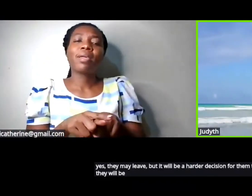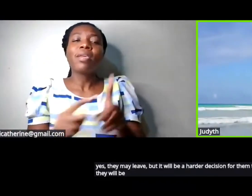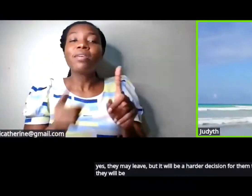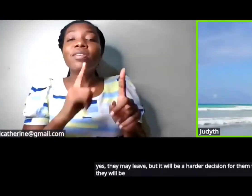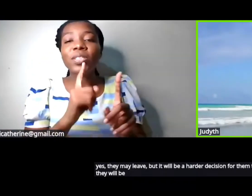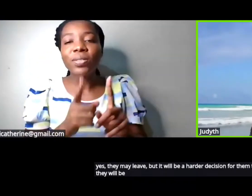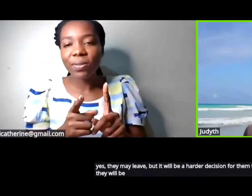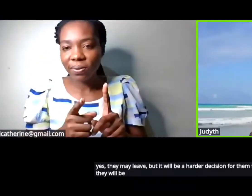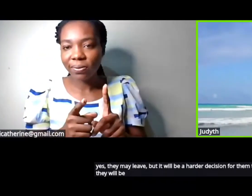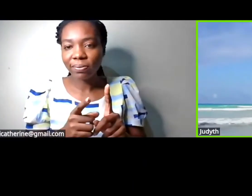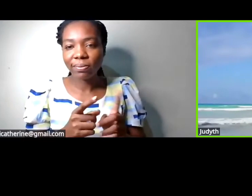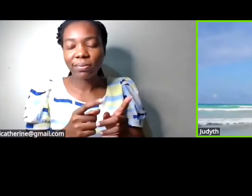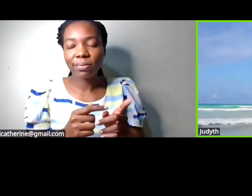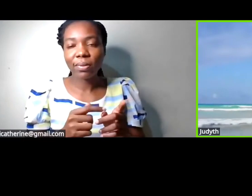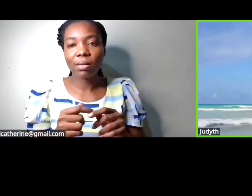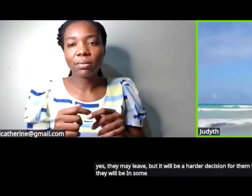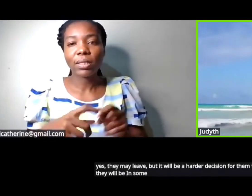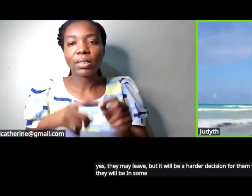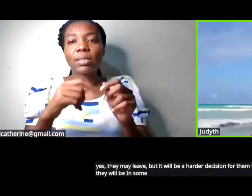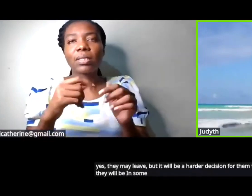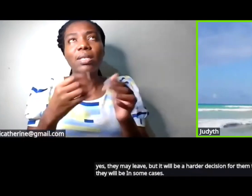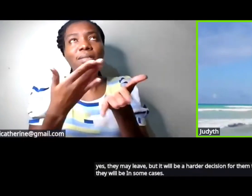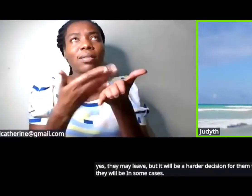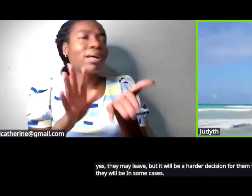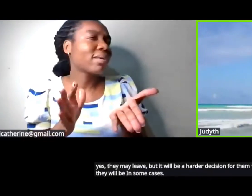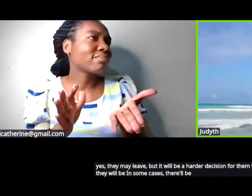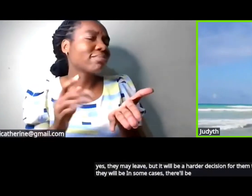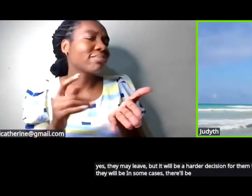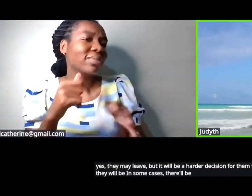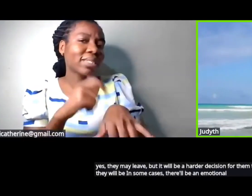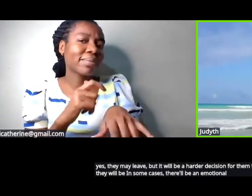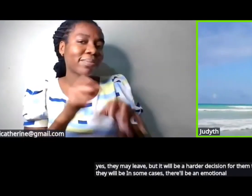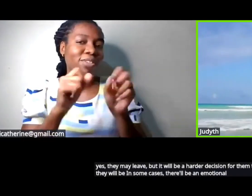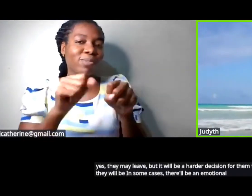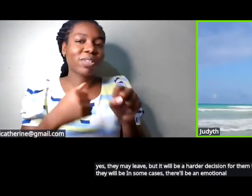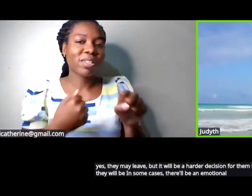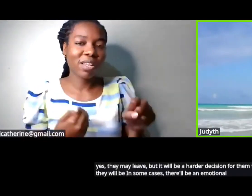there's a, in some cases, there'll be an emotional,